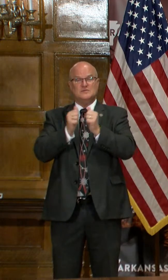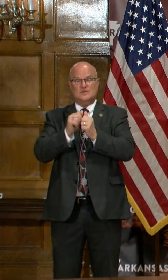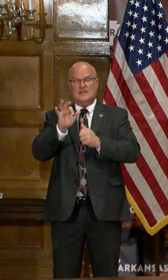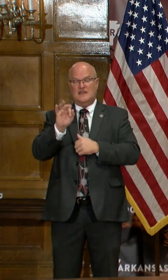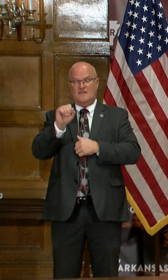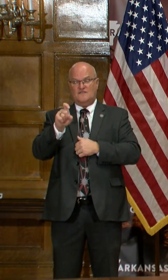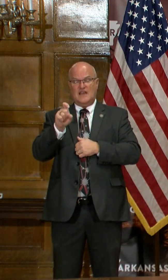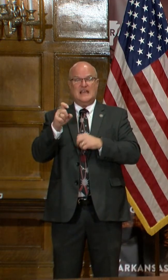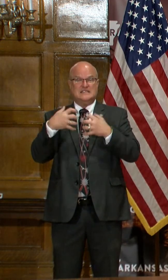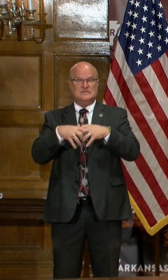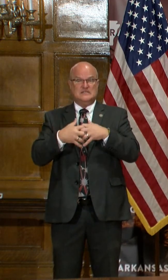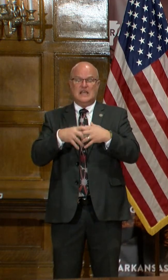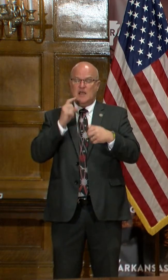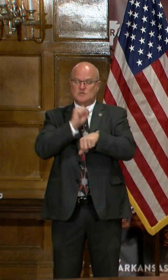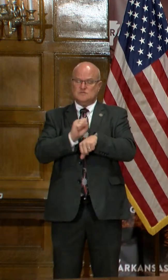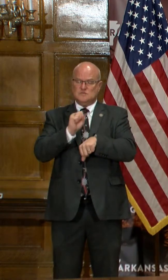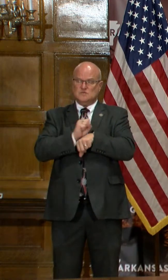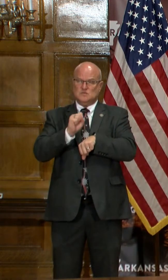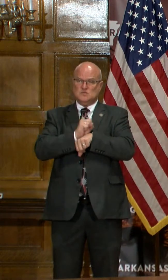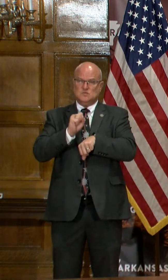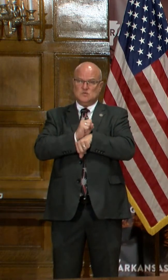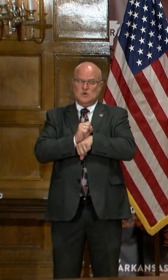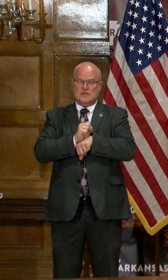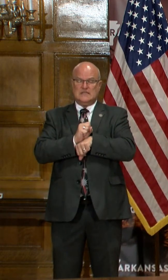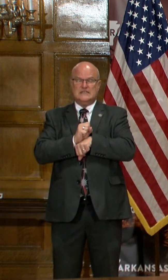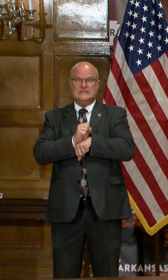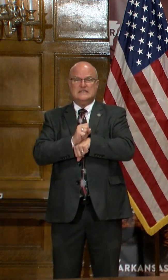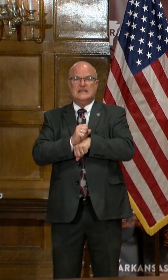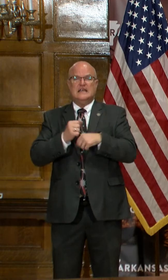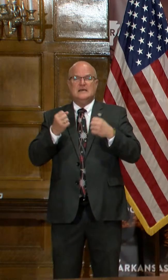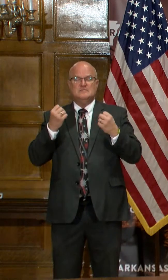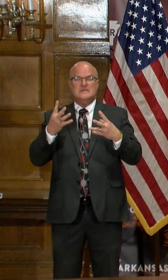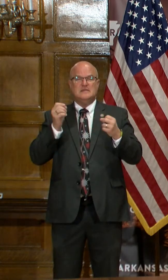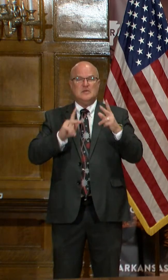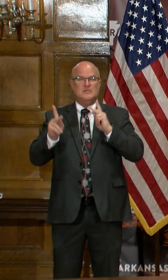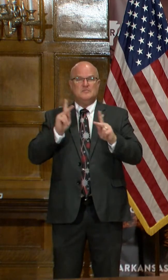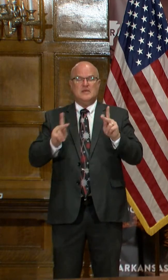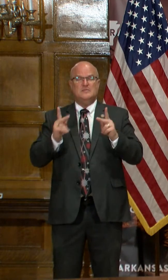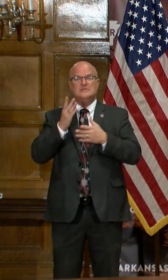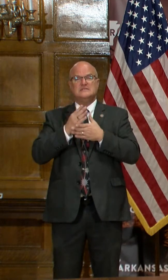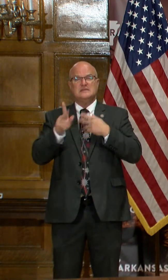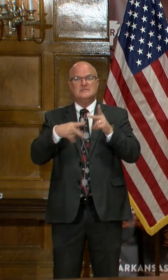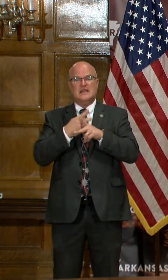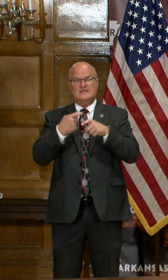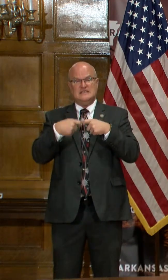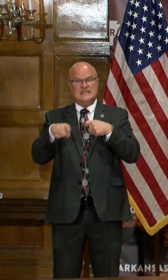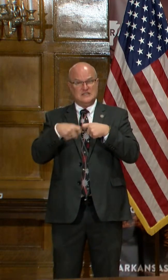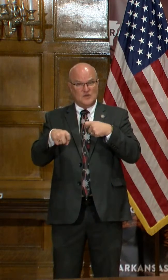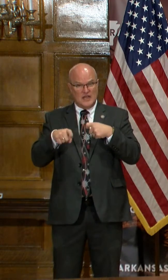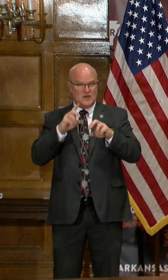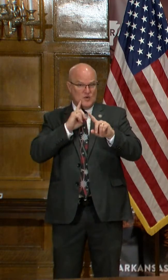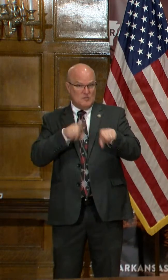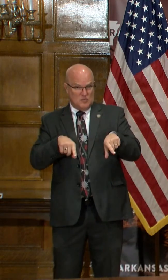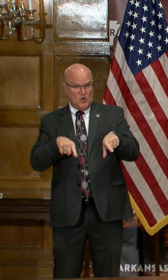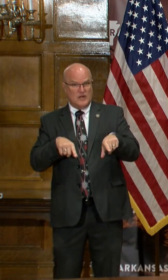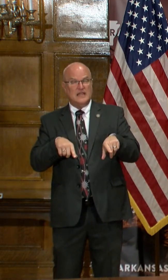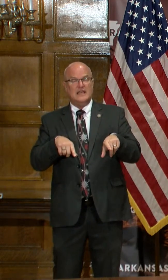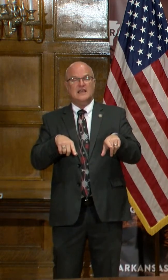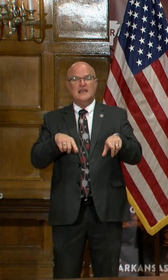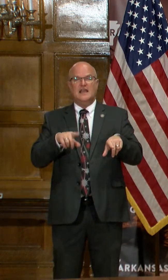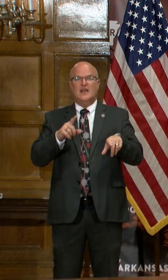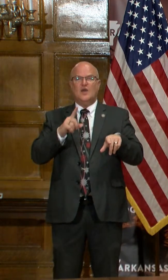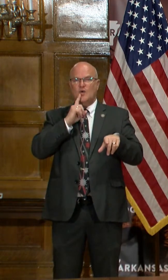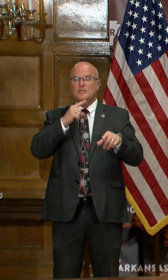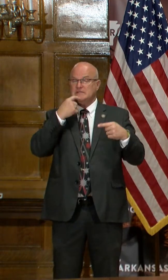vaccine machines. We're working diligently to move as many providers as we possibly can to some form of electronic reporting, and we have been